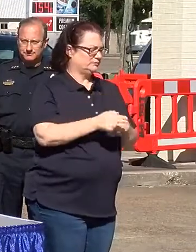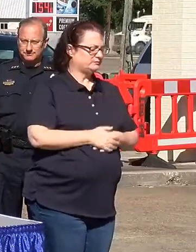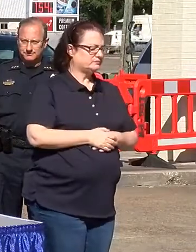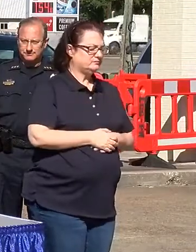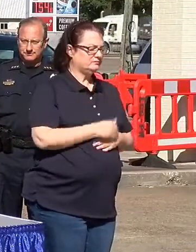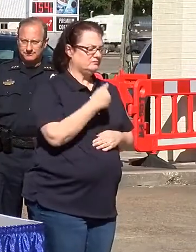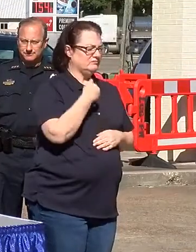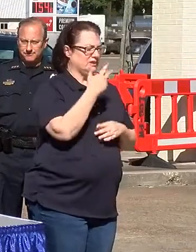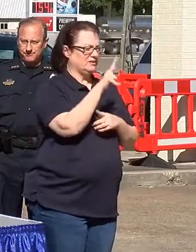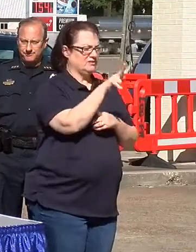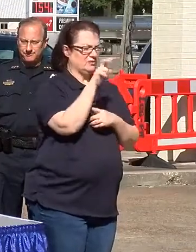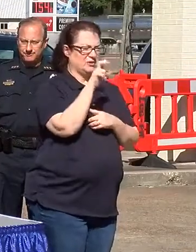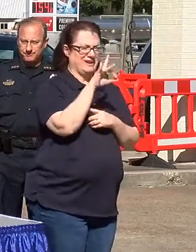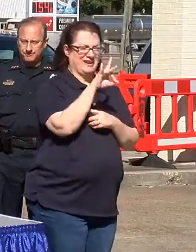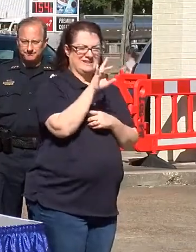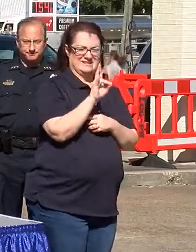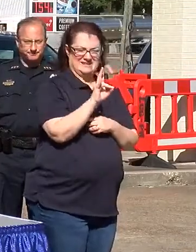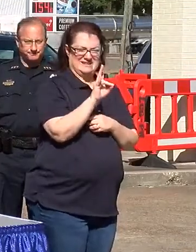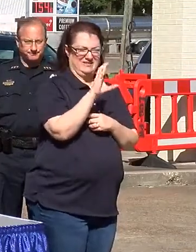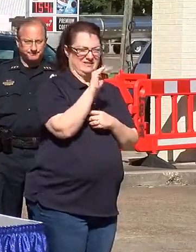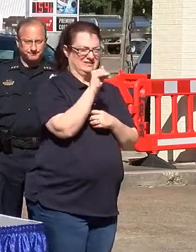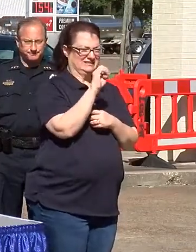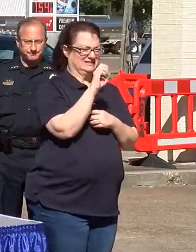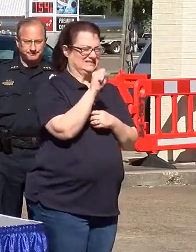have 387 cases on a base of